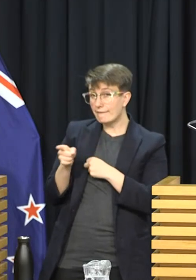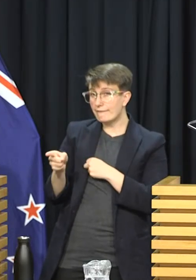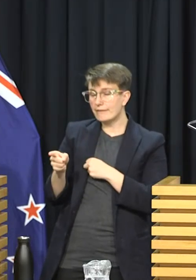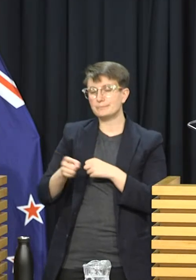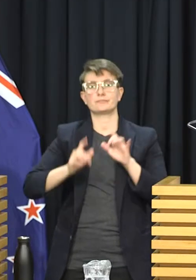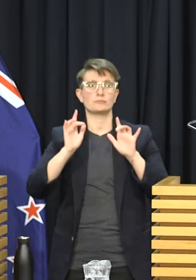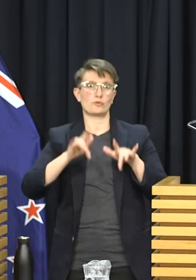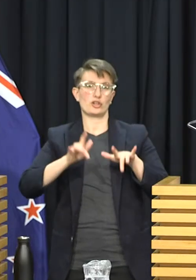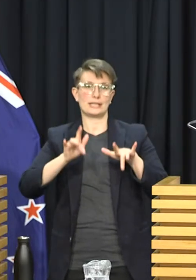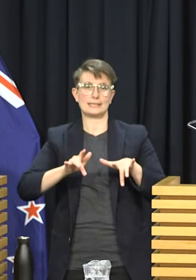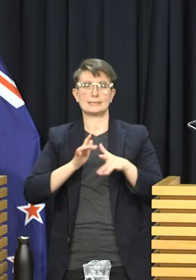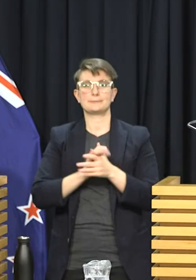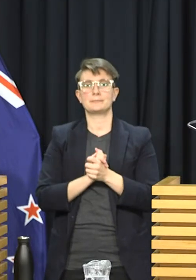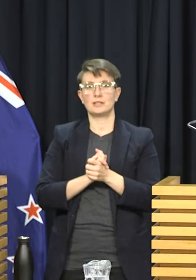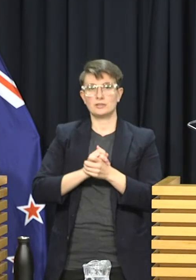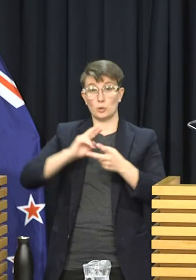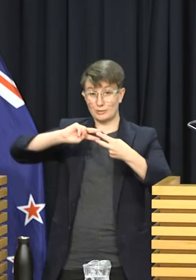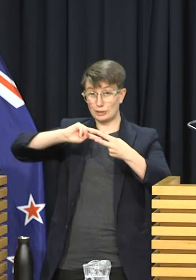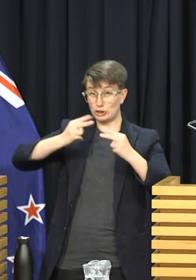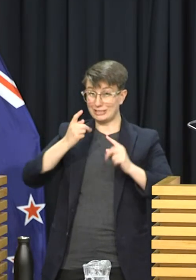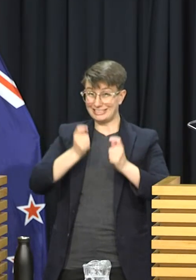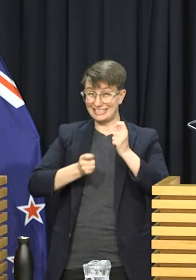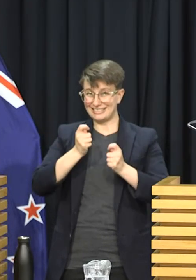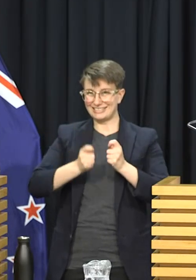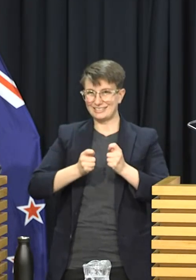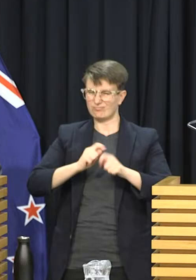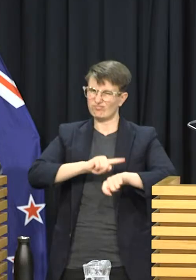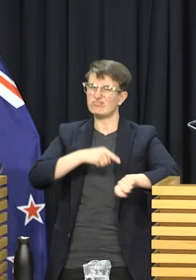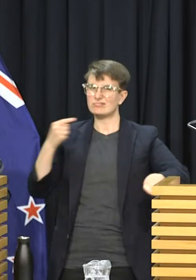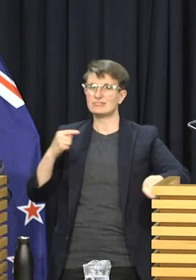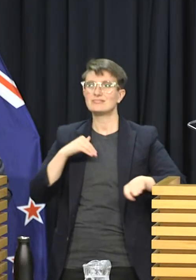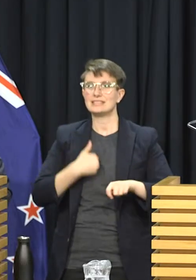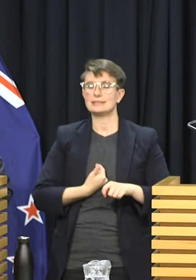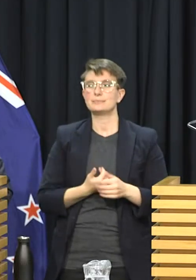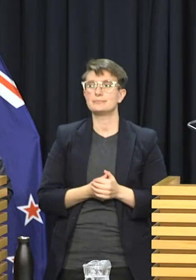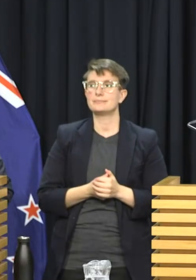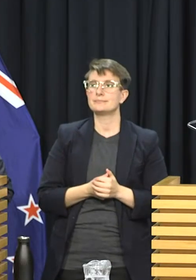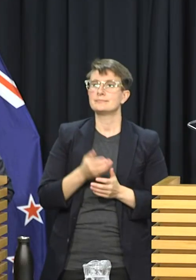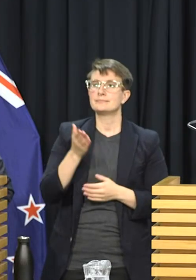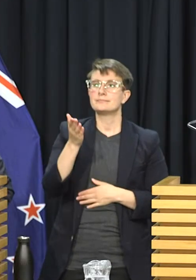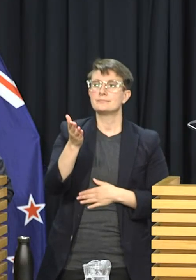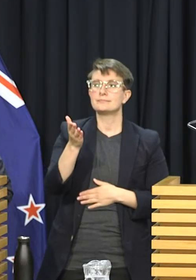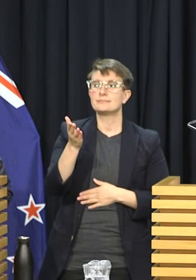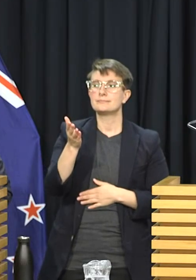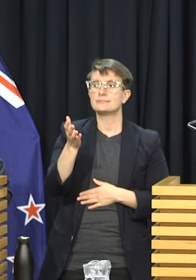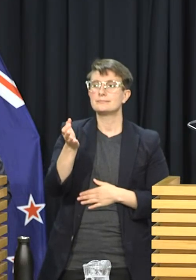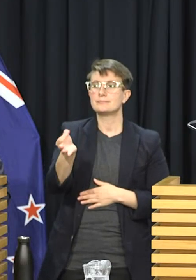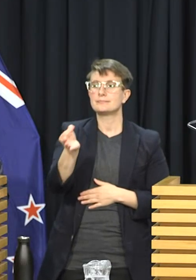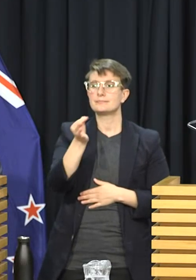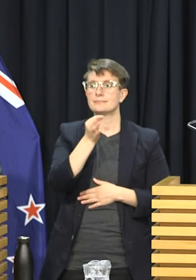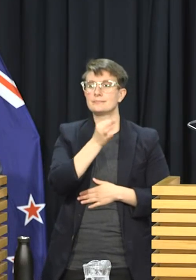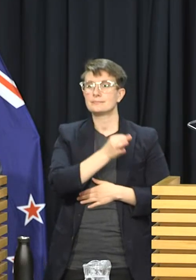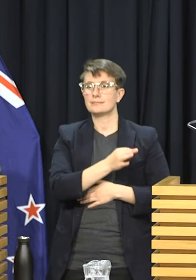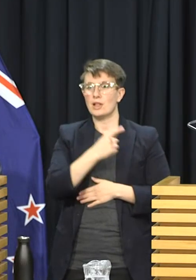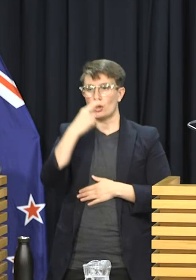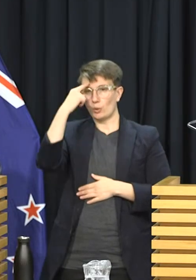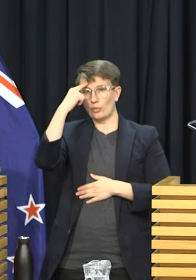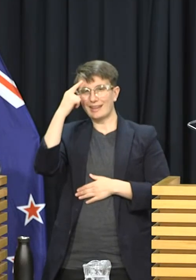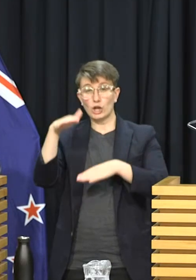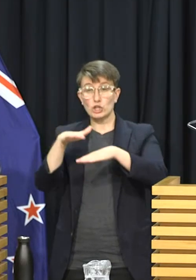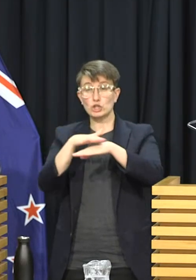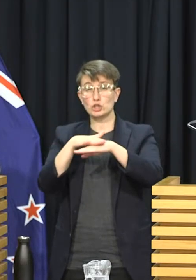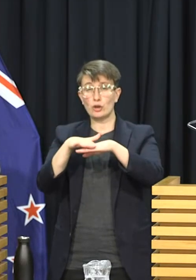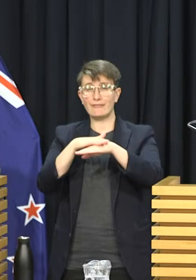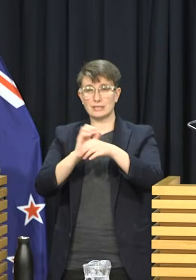genomic sequencing process takes some time. Yeah. Are you expecting that it's likely transmission through surface fomite